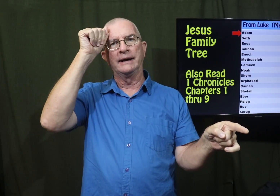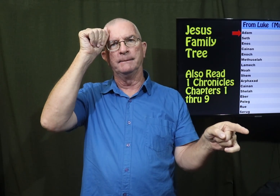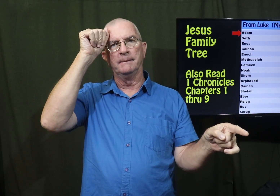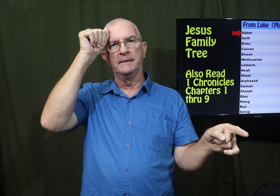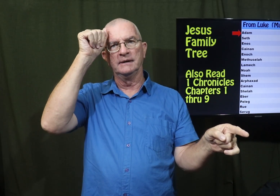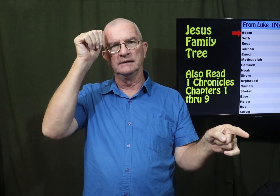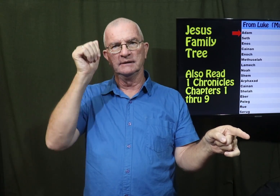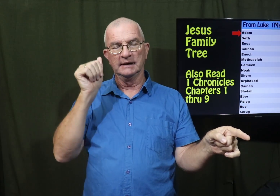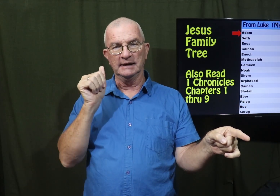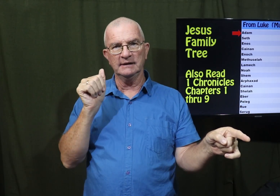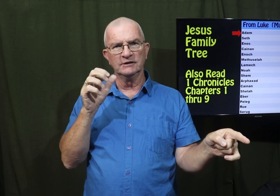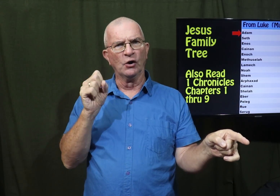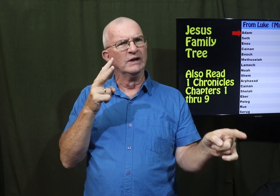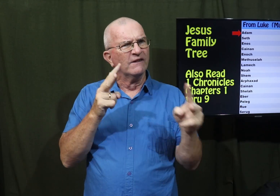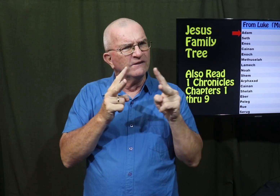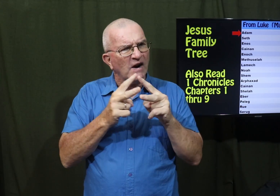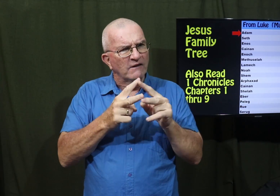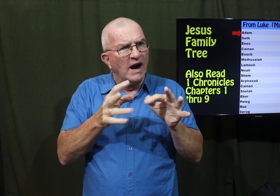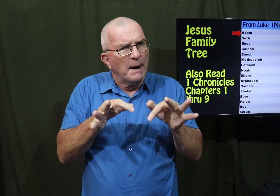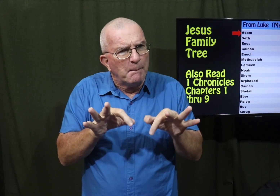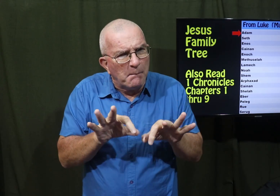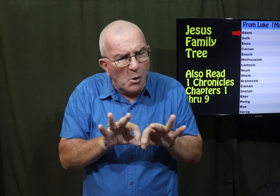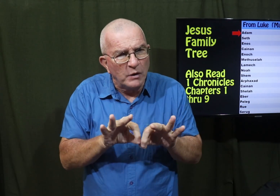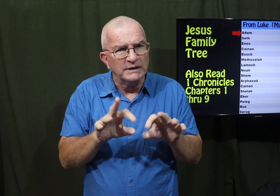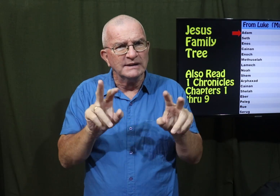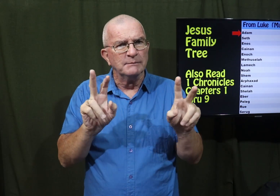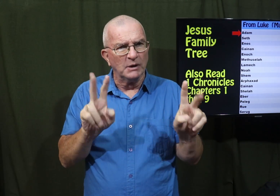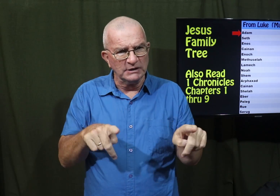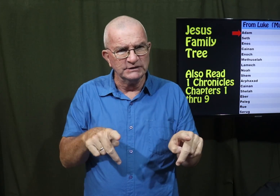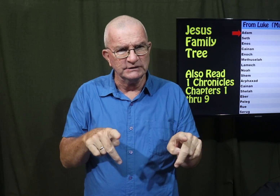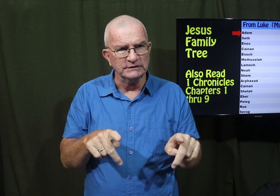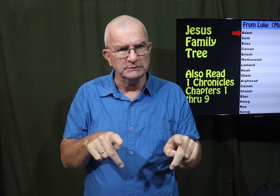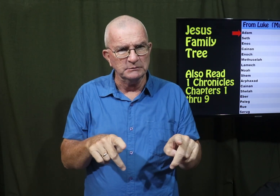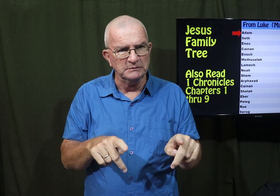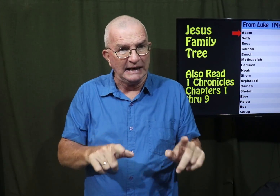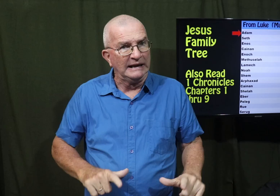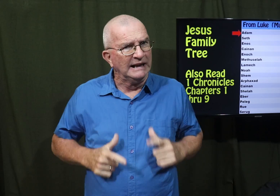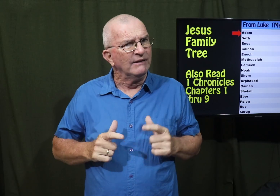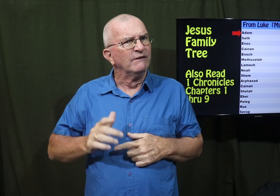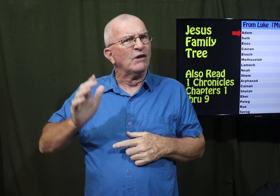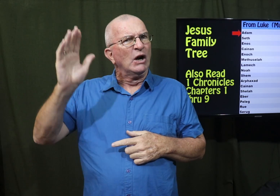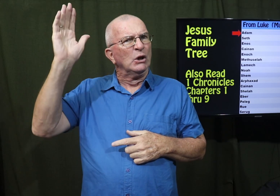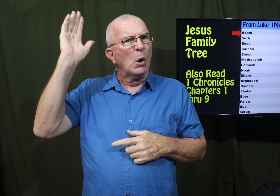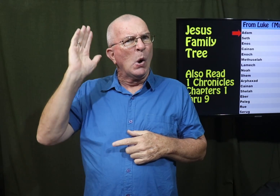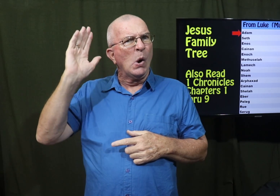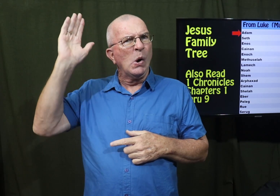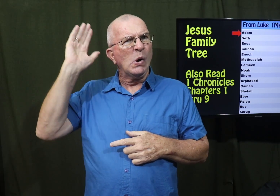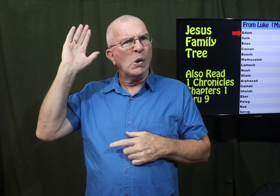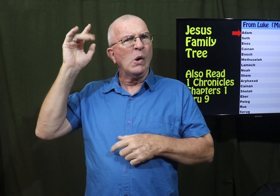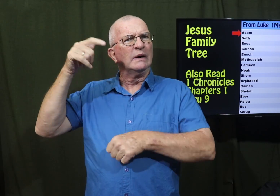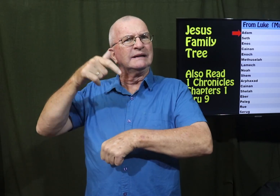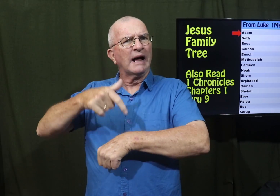to Adam. So he's a very important person. He lived a long time ago.